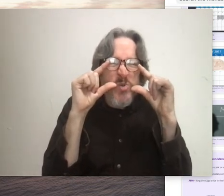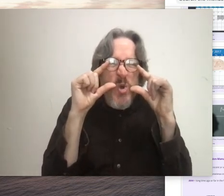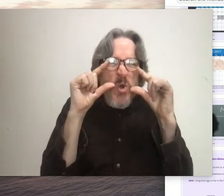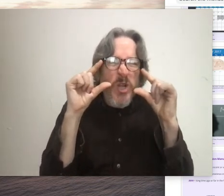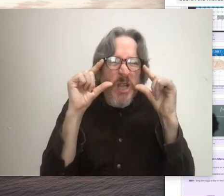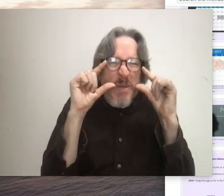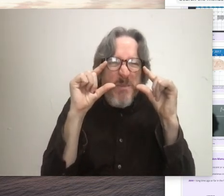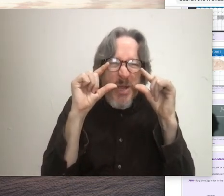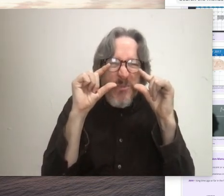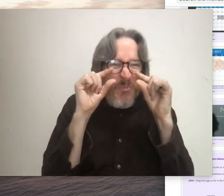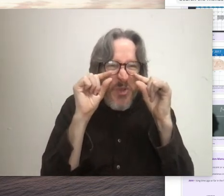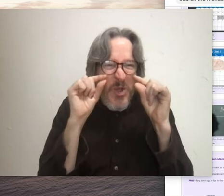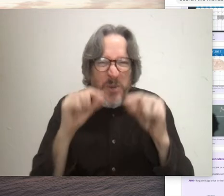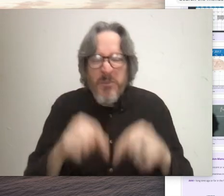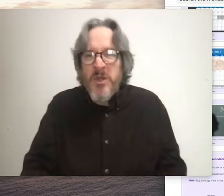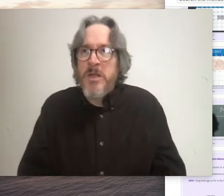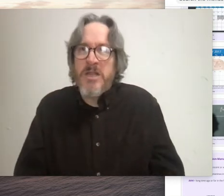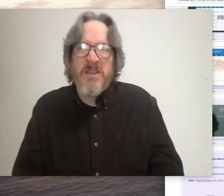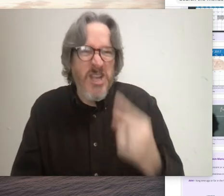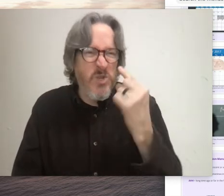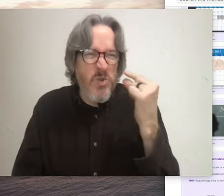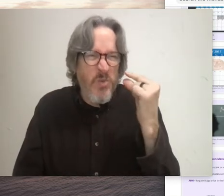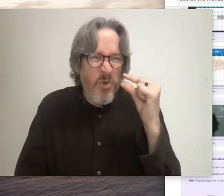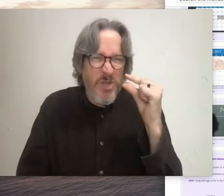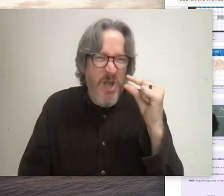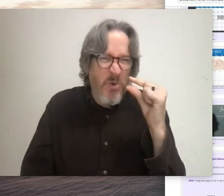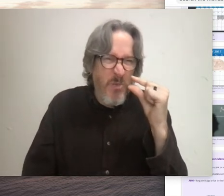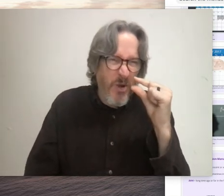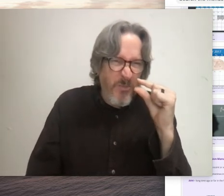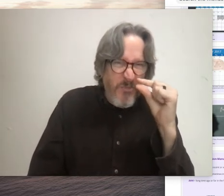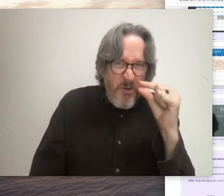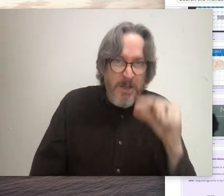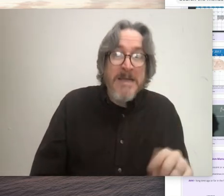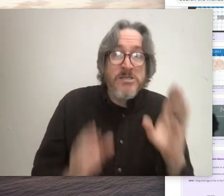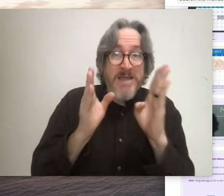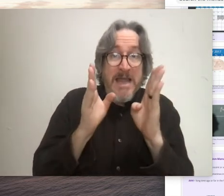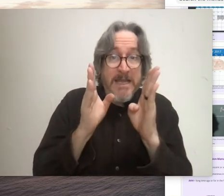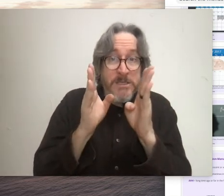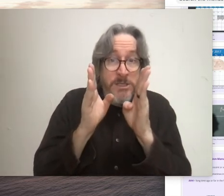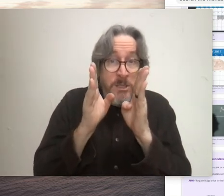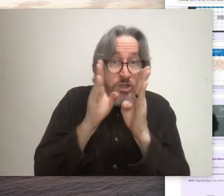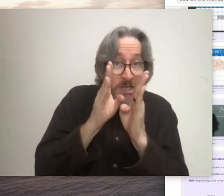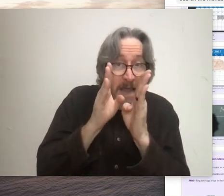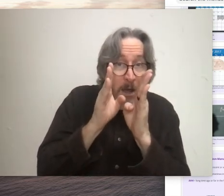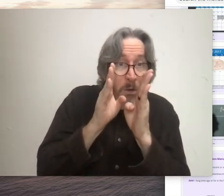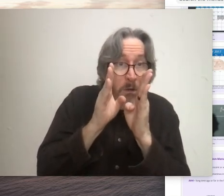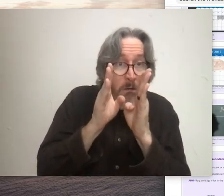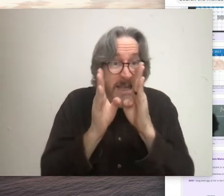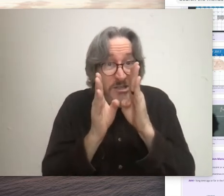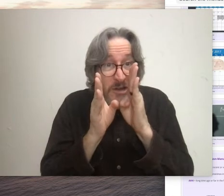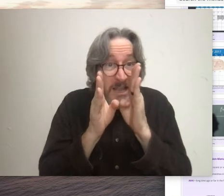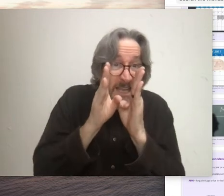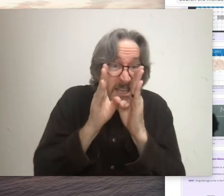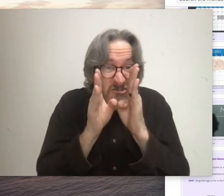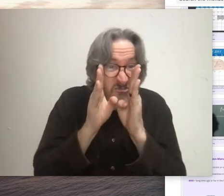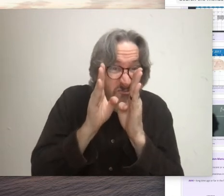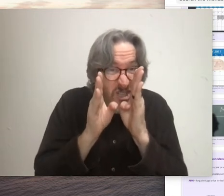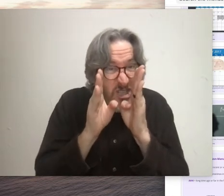everything's like lemony, like if tasted something really sour or bitter, right? So that is just now,